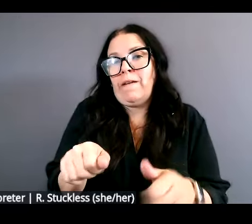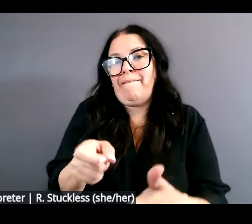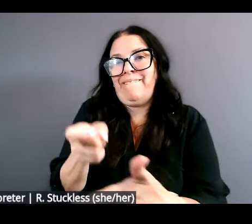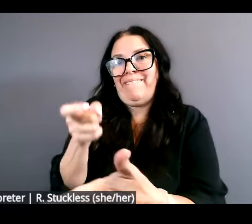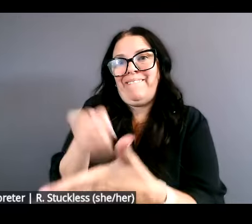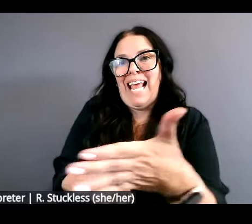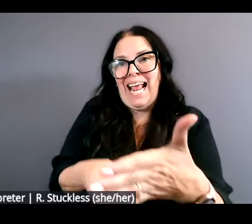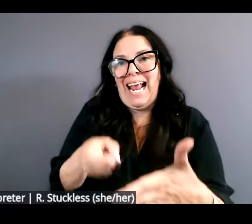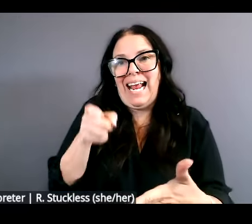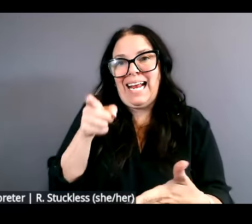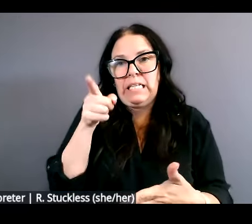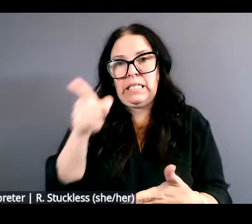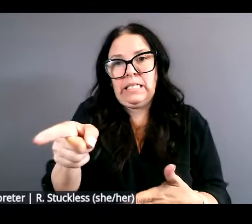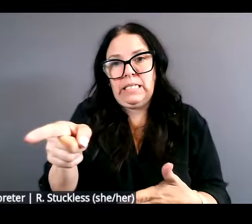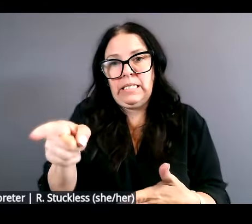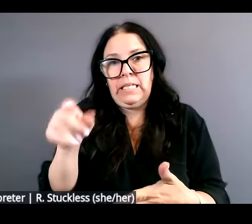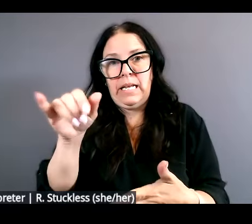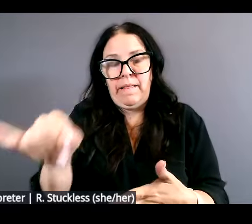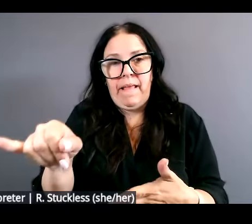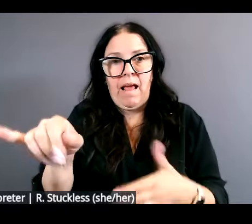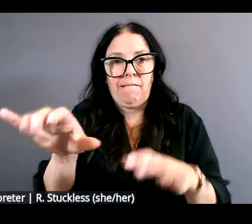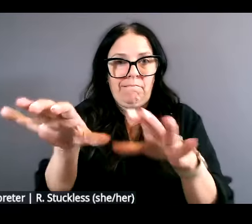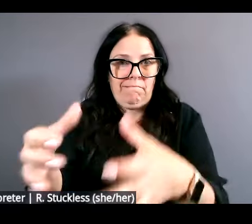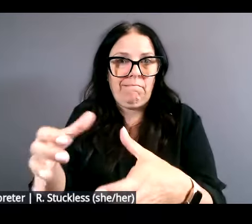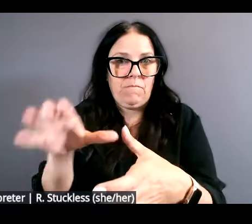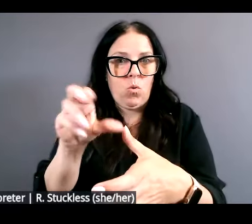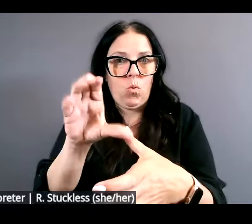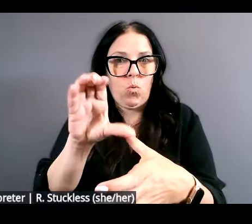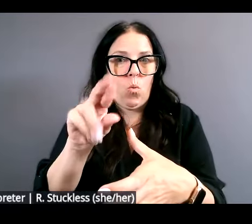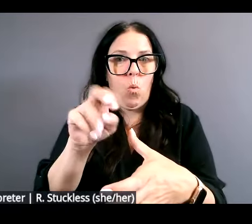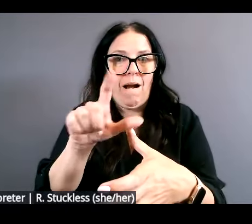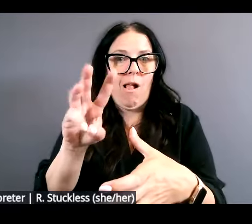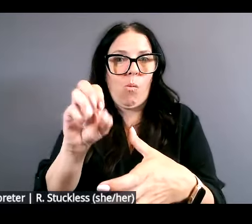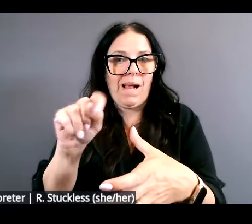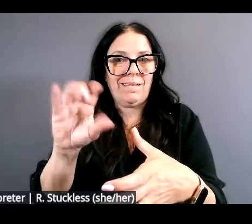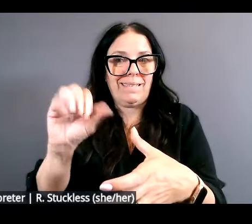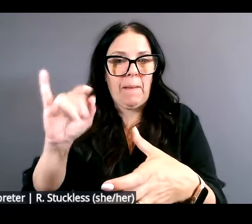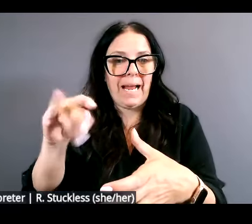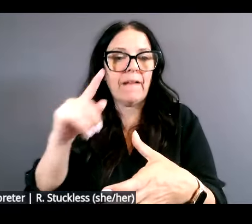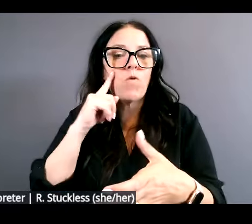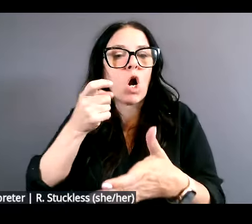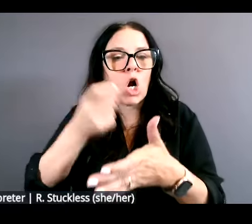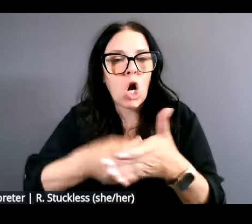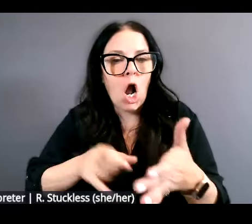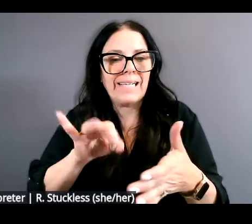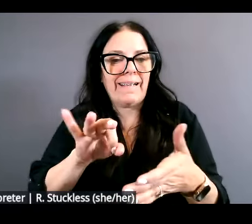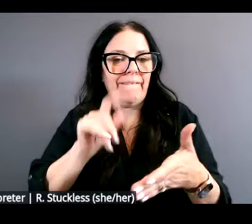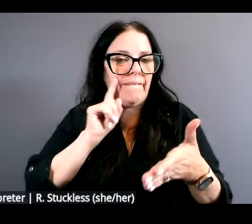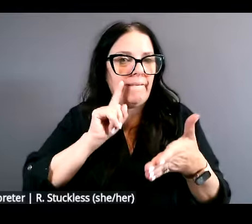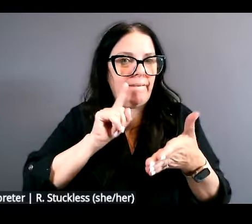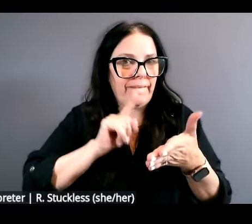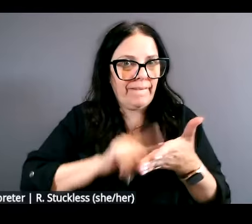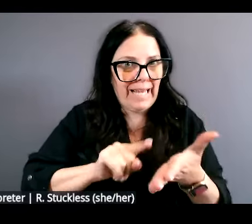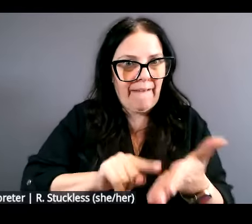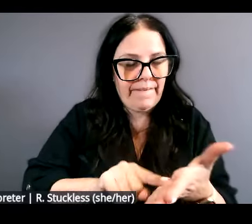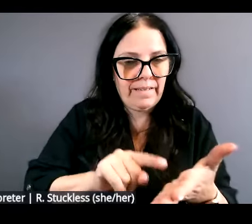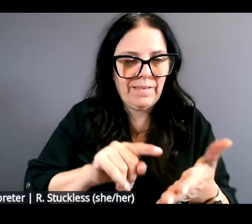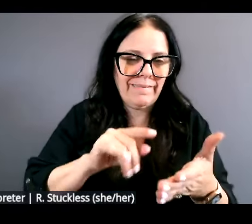the canvas or for the cost of the examination of these. Have